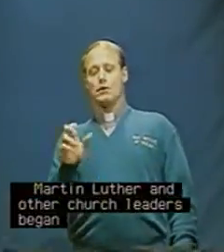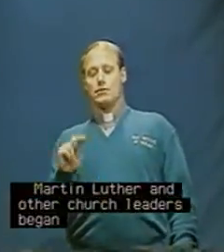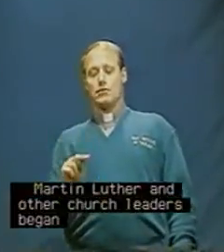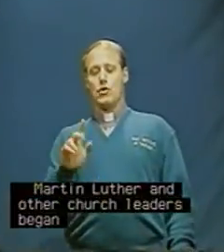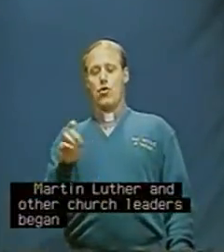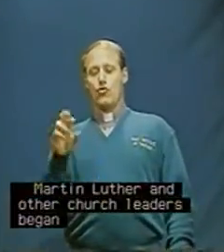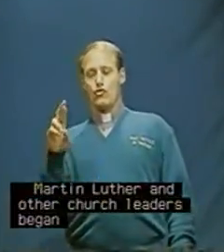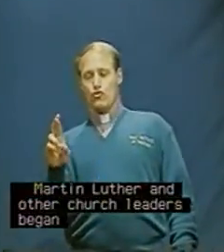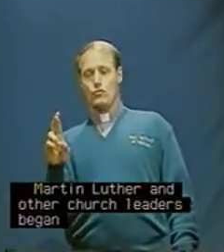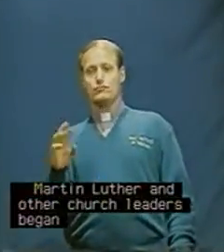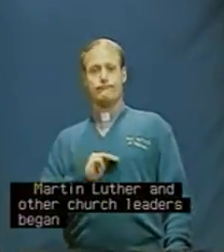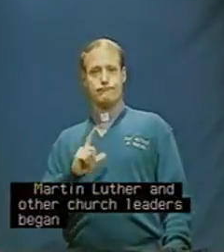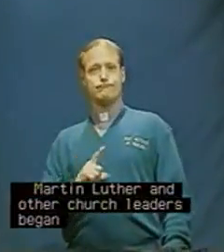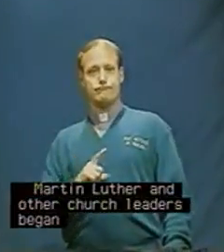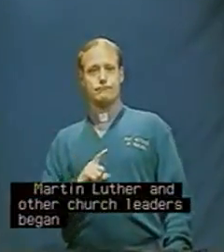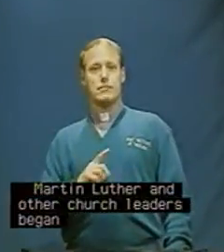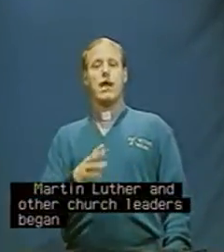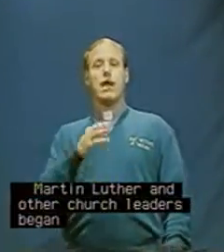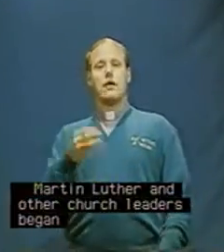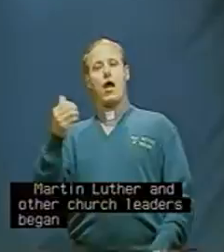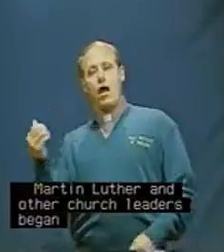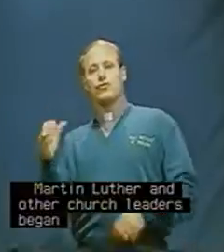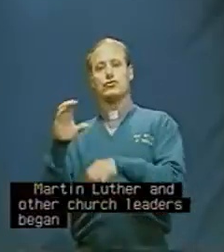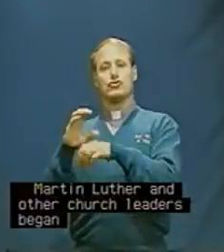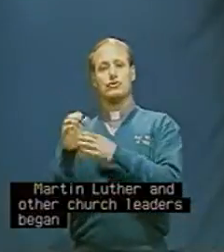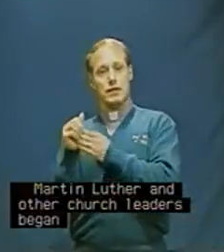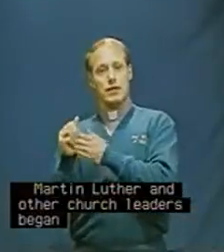Martin Luther and other church leaders began